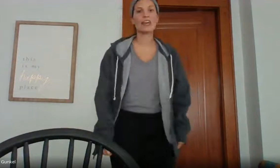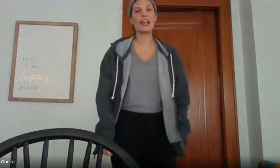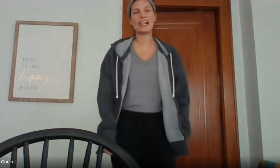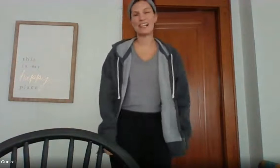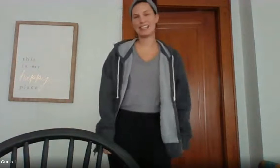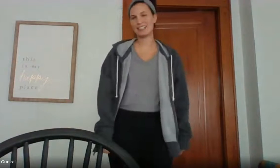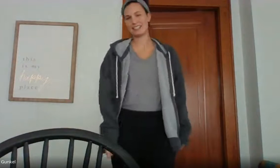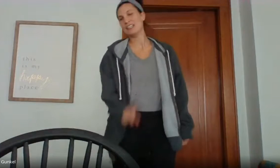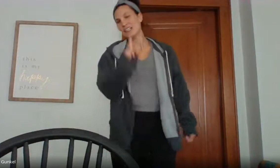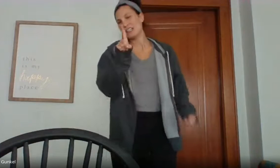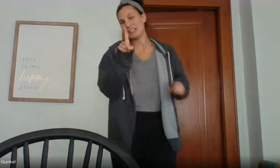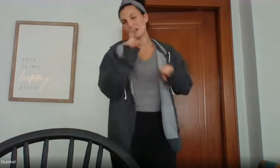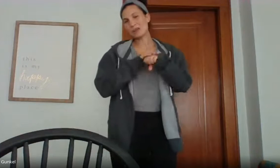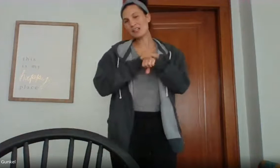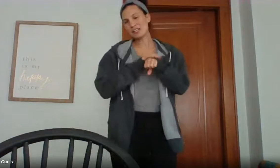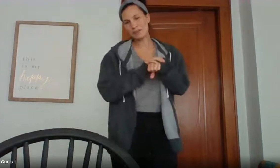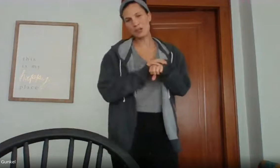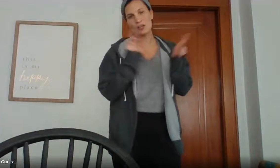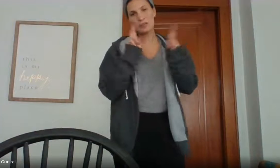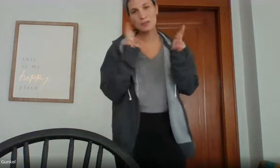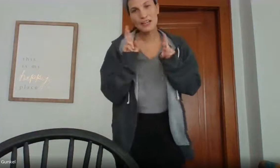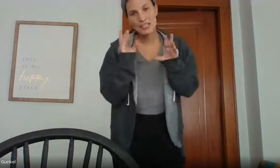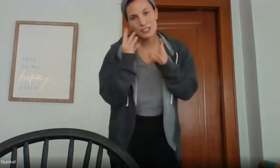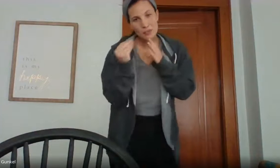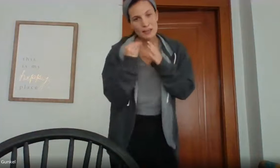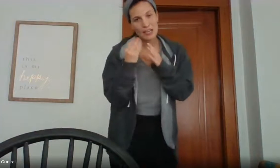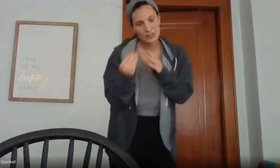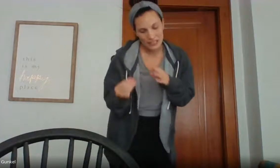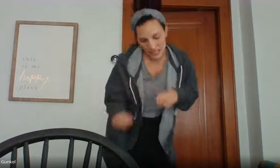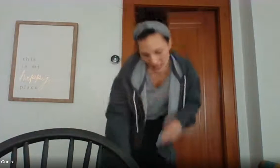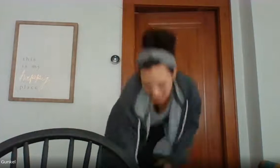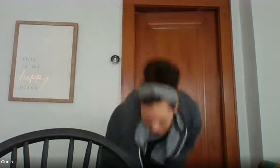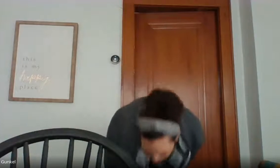Okay. I have one on. I'm almost ready to go play outside.